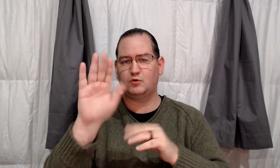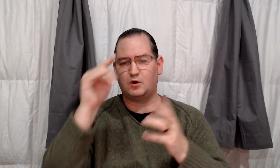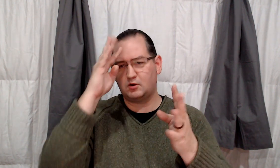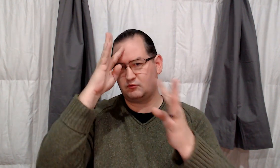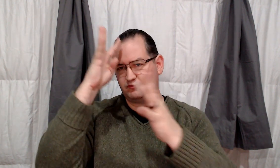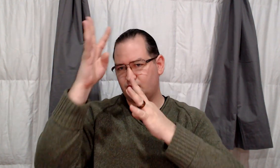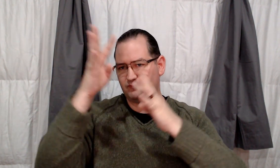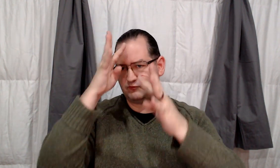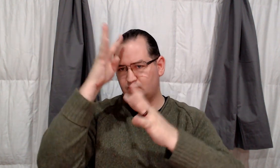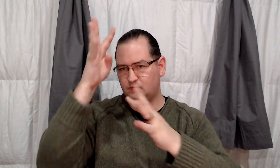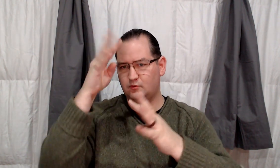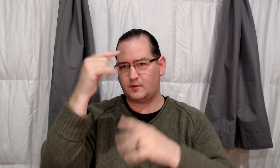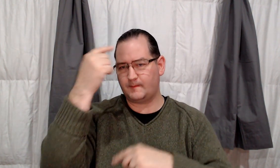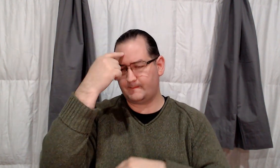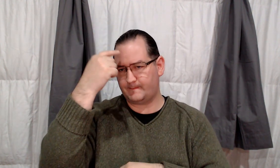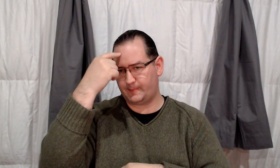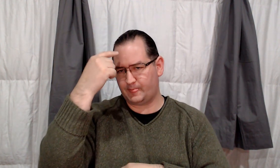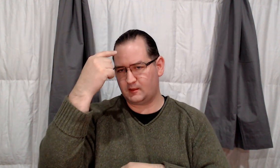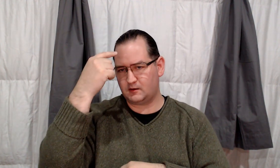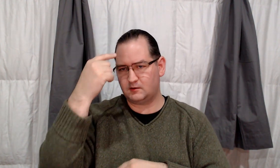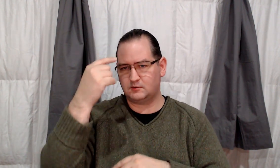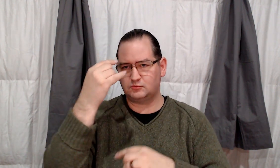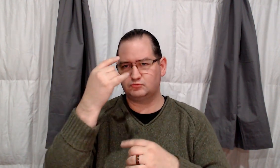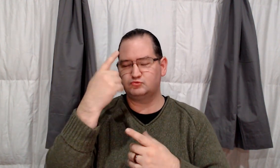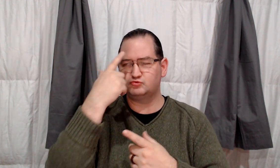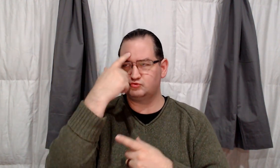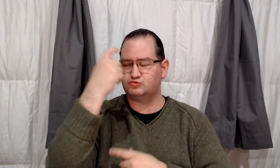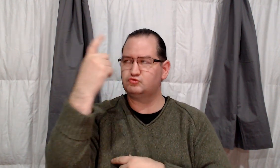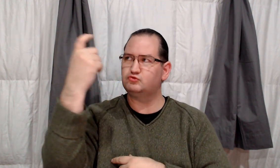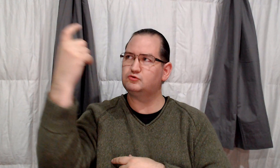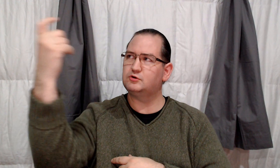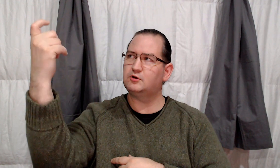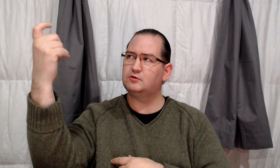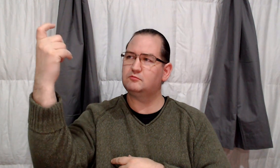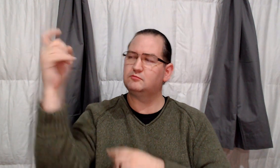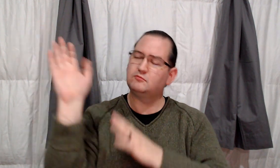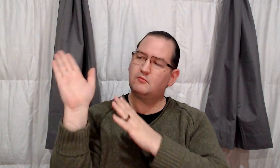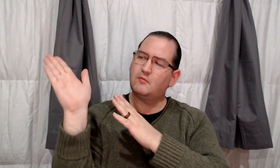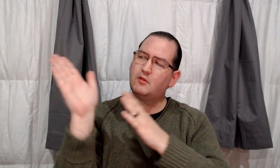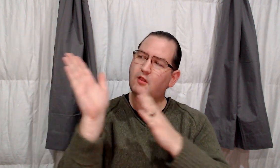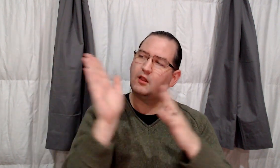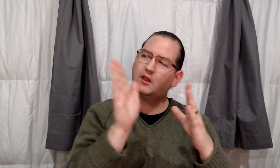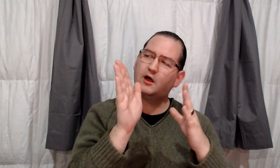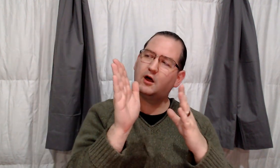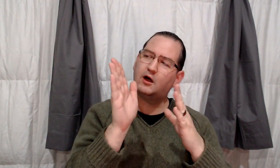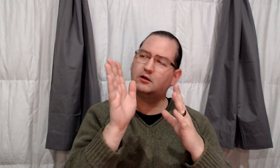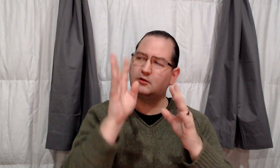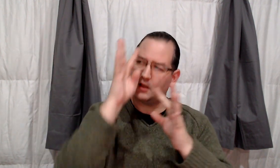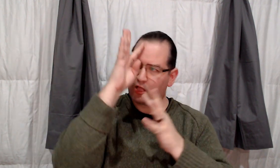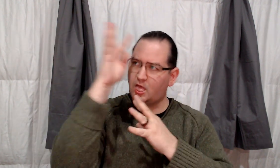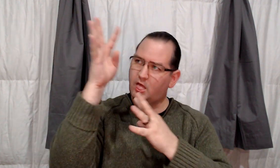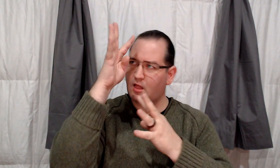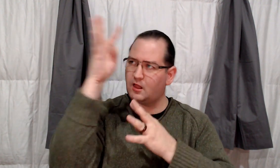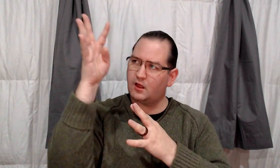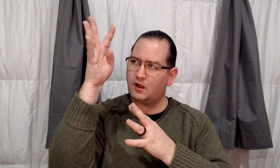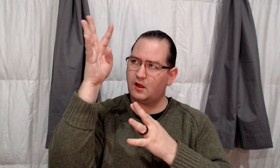makes plans, and allow that wonderful creative mind to run and flow